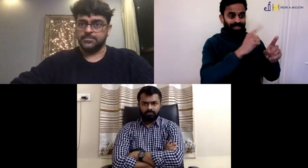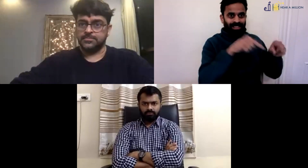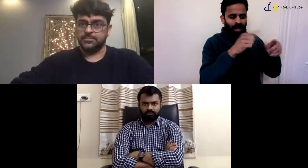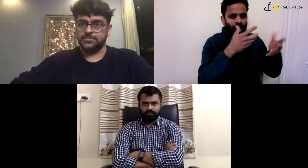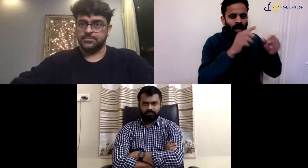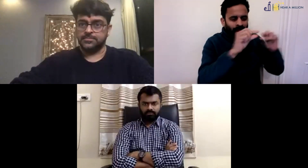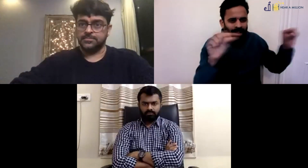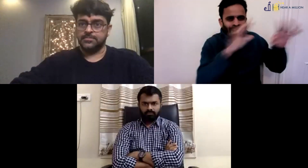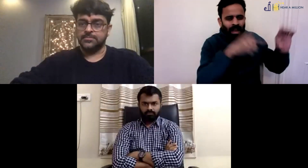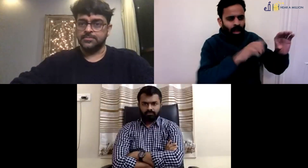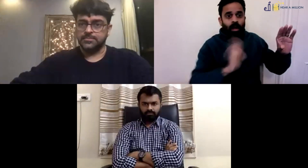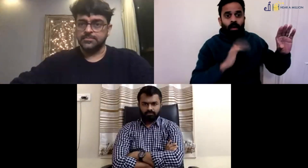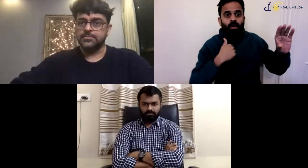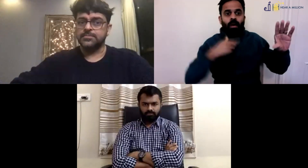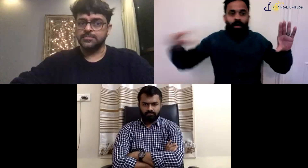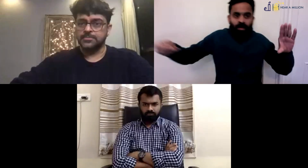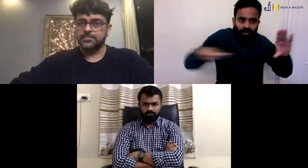But from that,